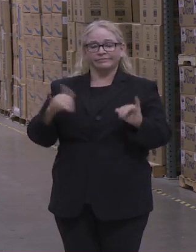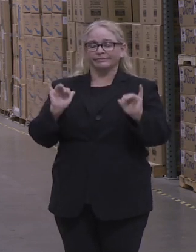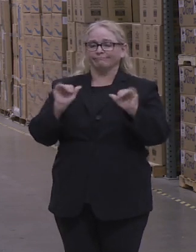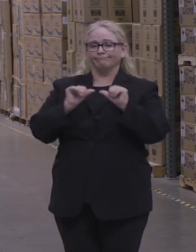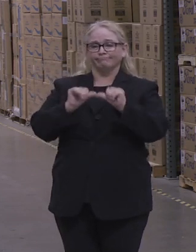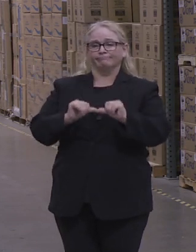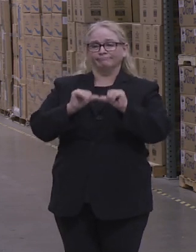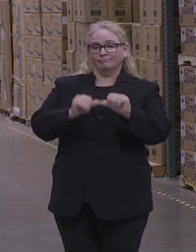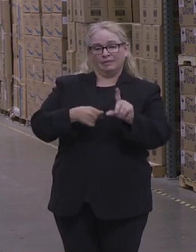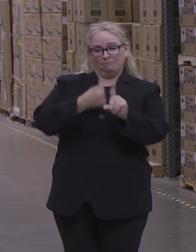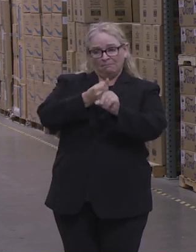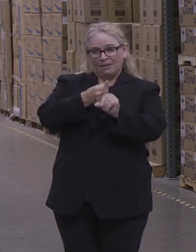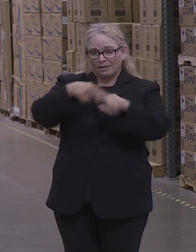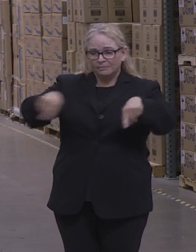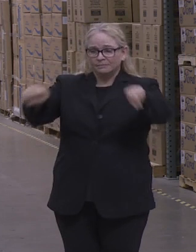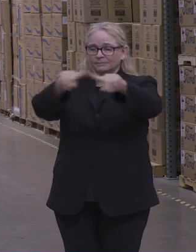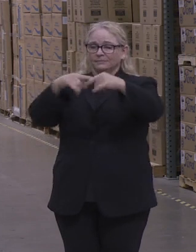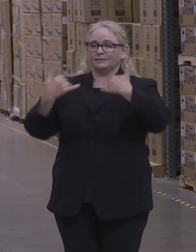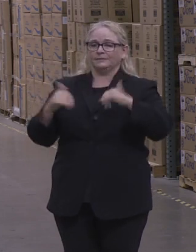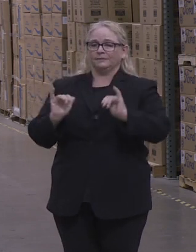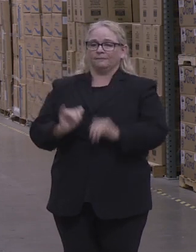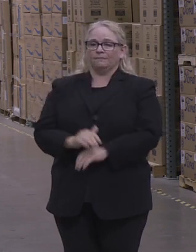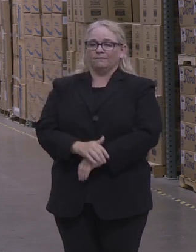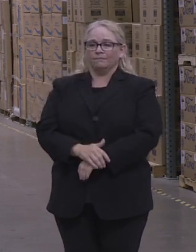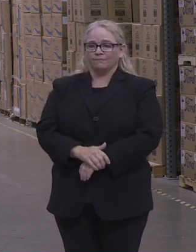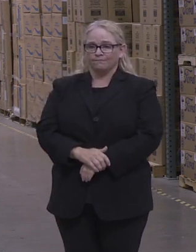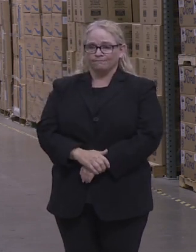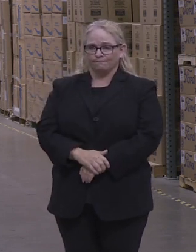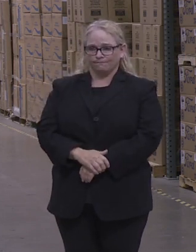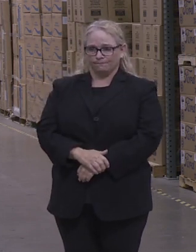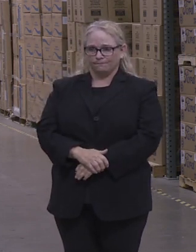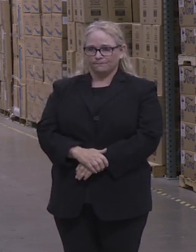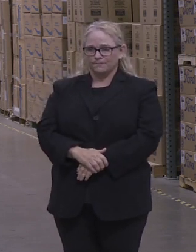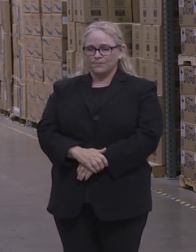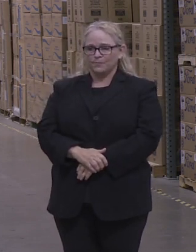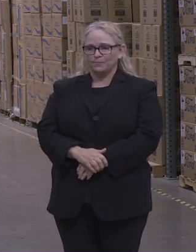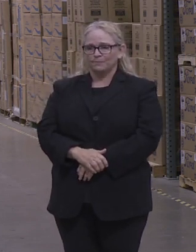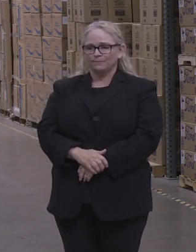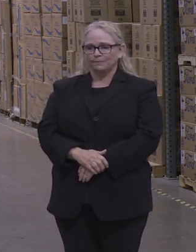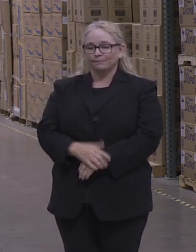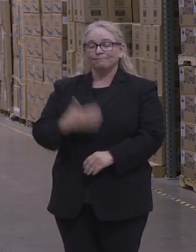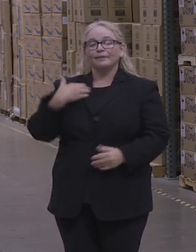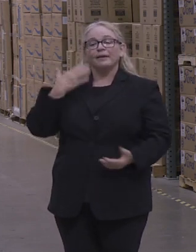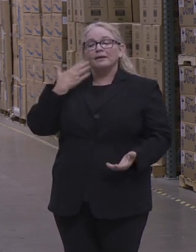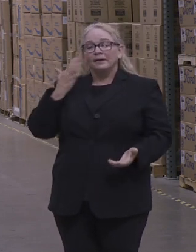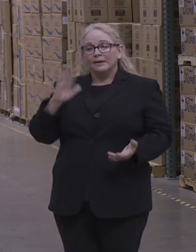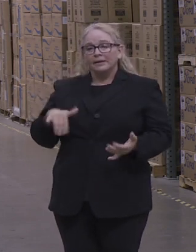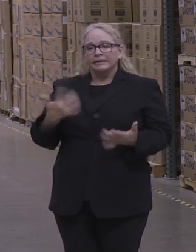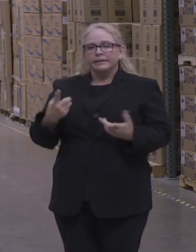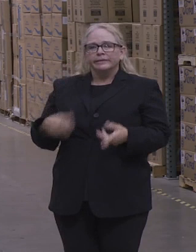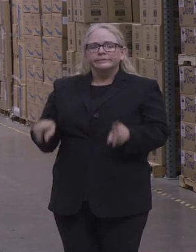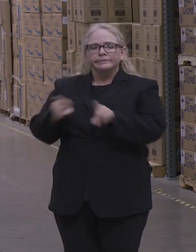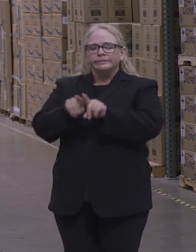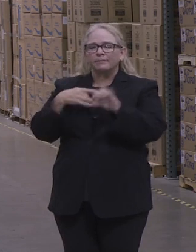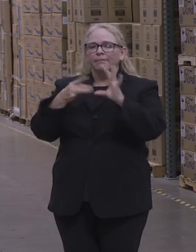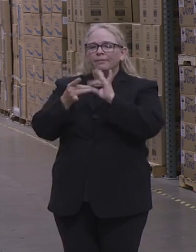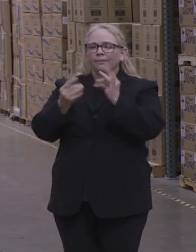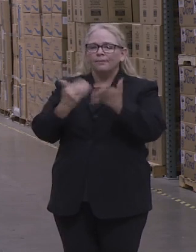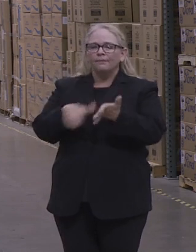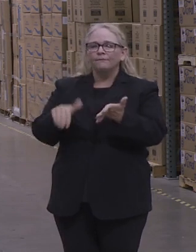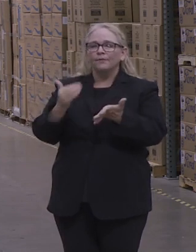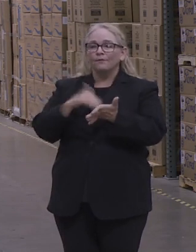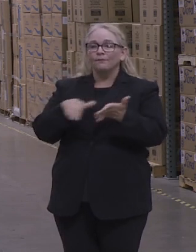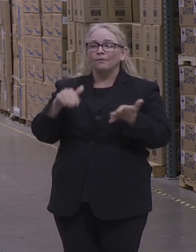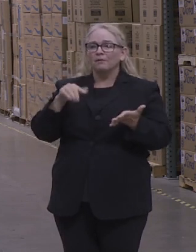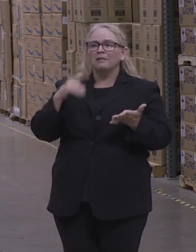a drumbeat that is often advanced around this notion that somehow the mortality rate is